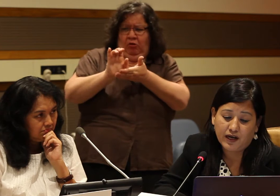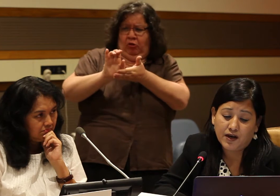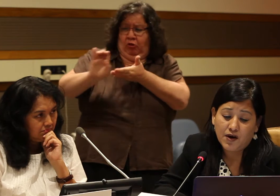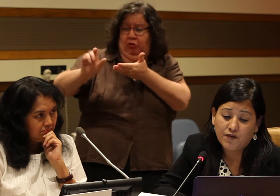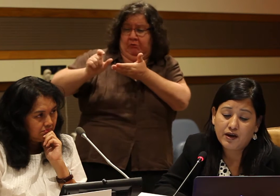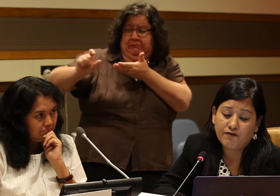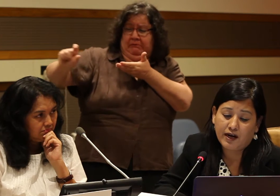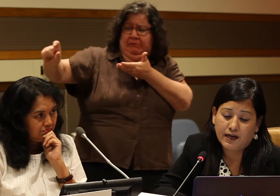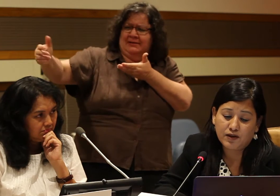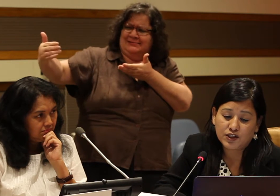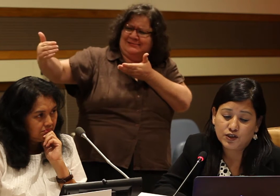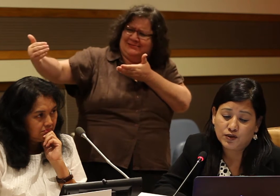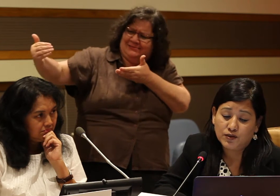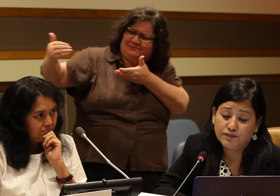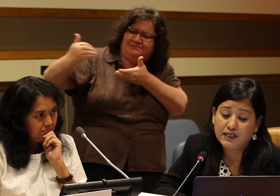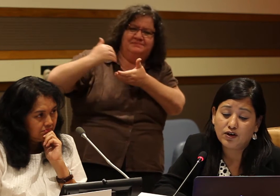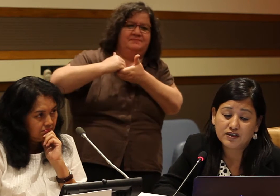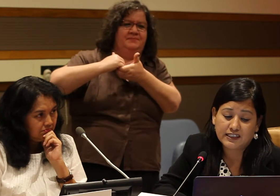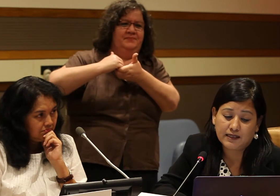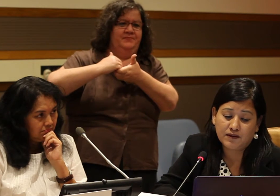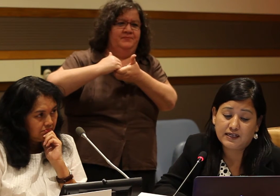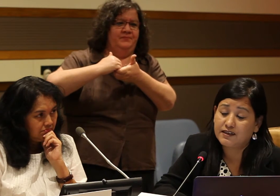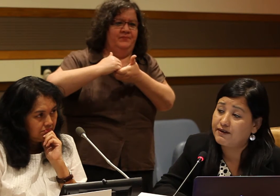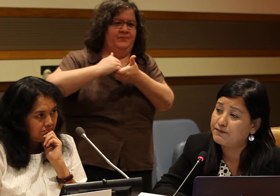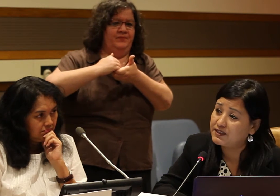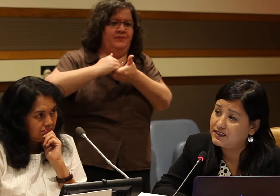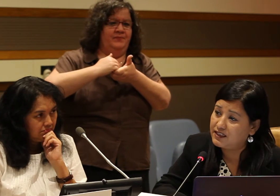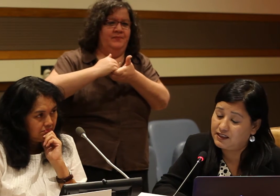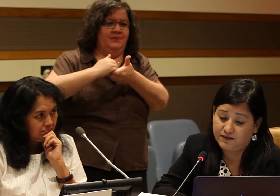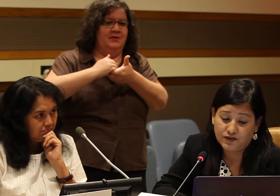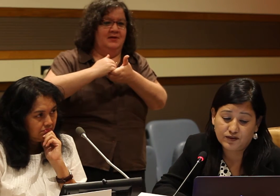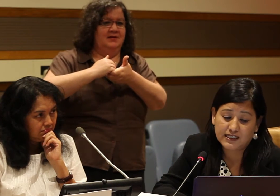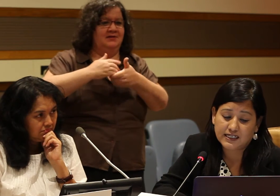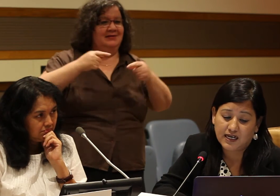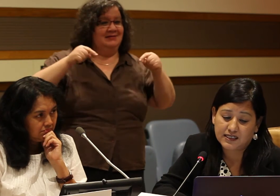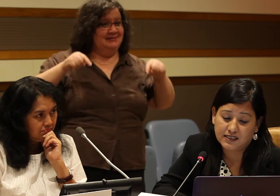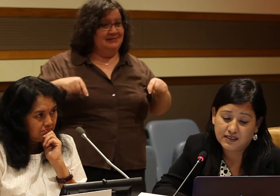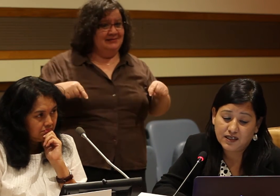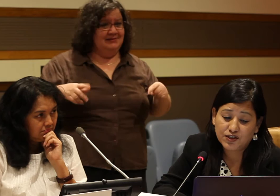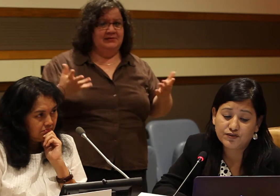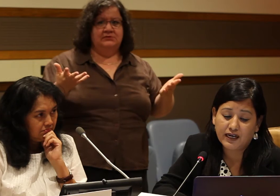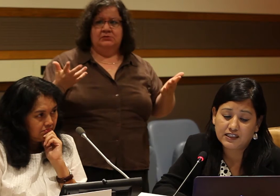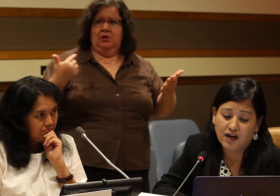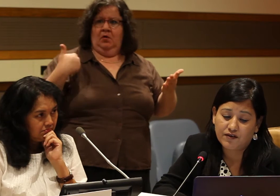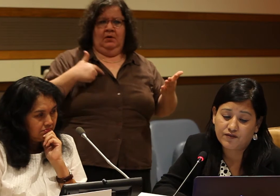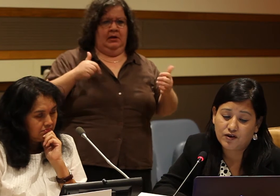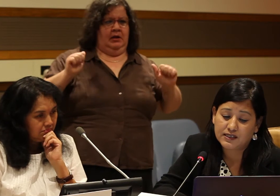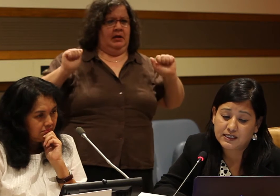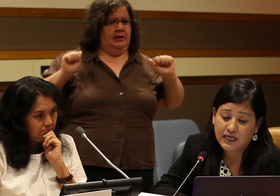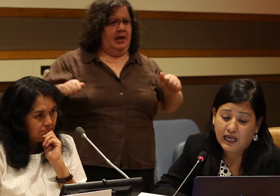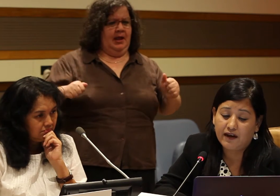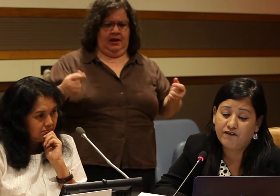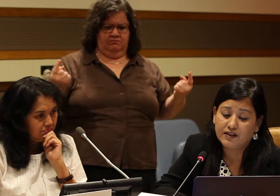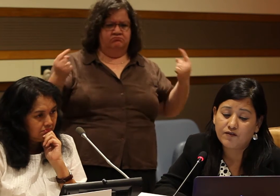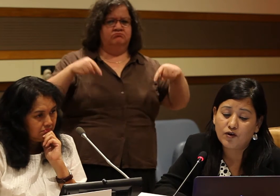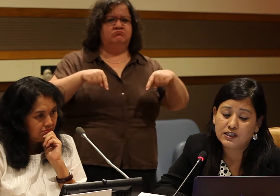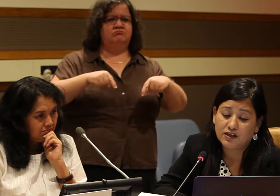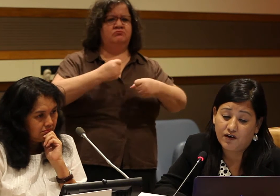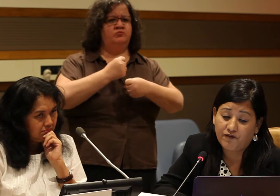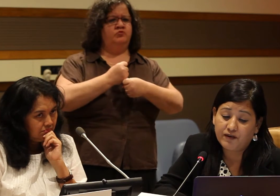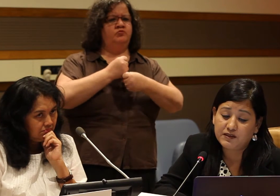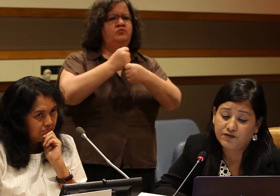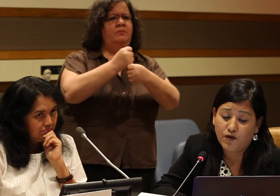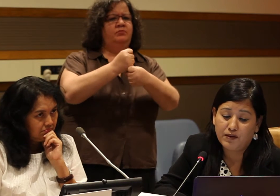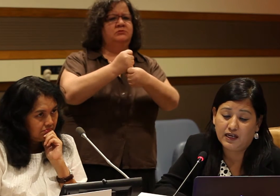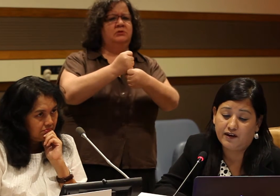possible when we were able to be on the table as a representative to discuss, to raise our voice, and with a voice